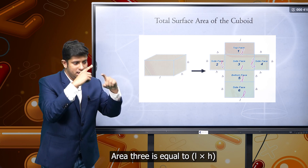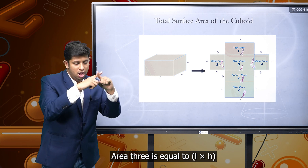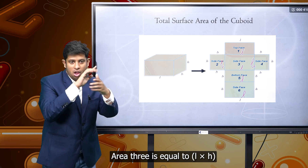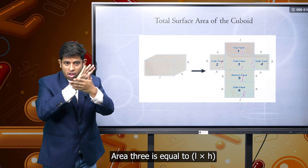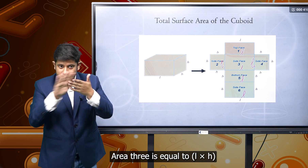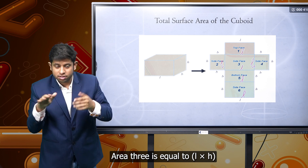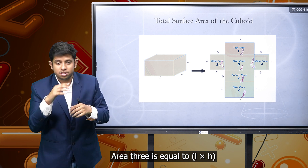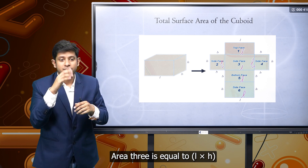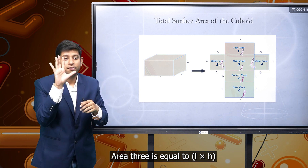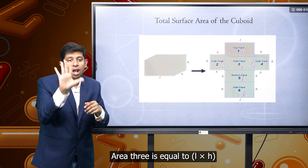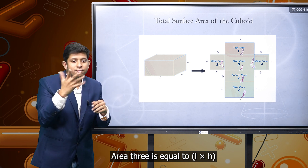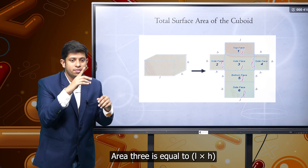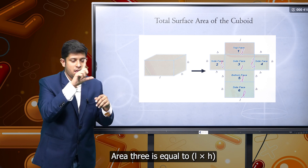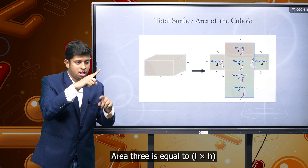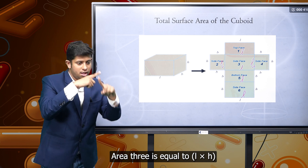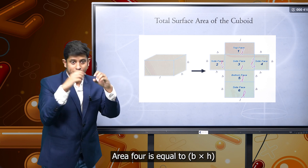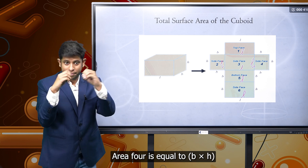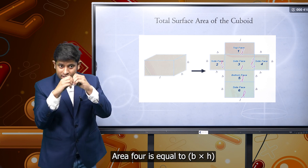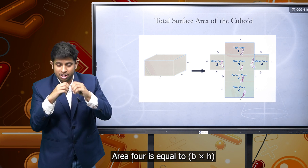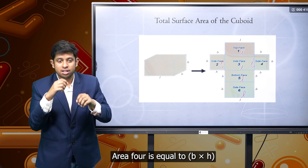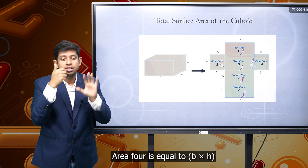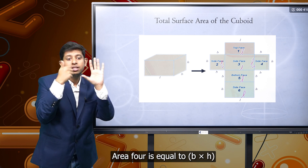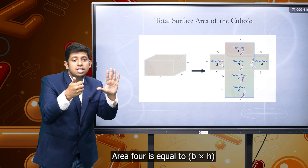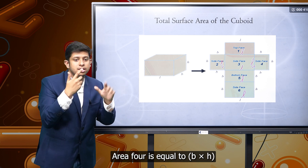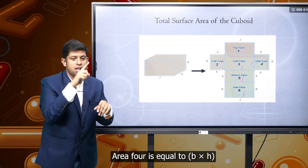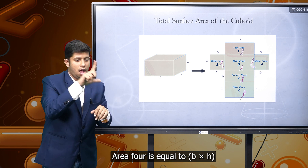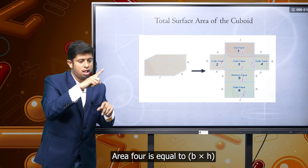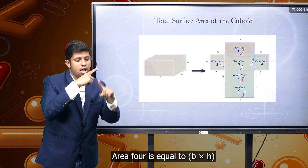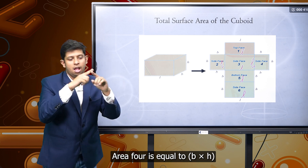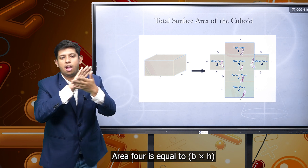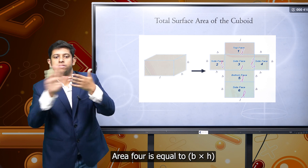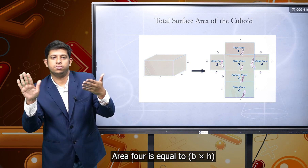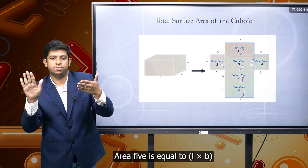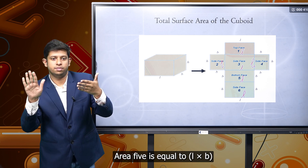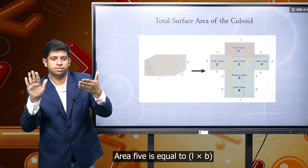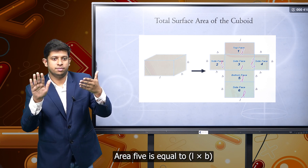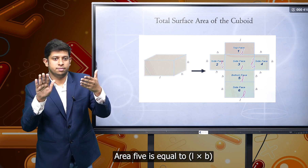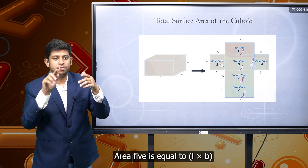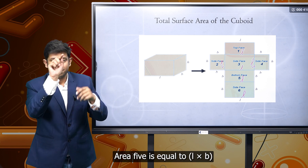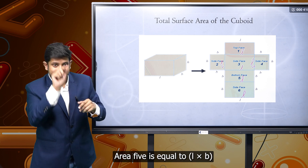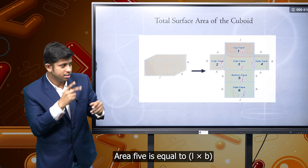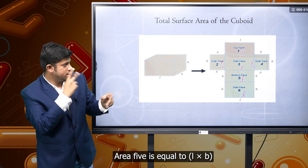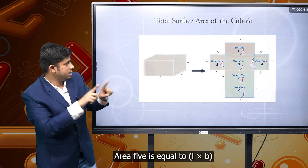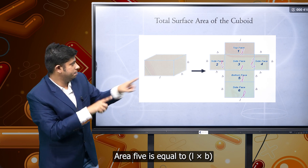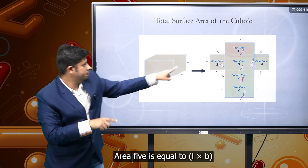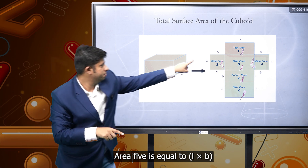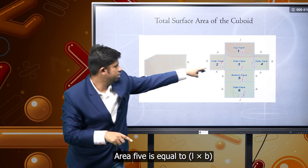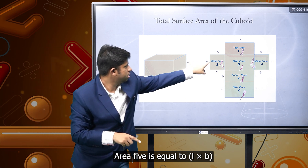3 is equal to L into H, area 4 is equal to B into H, area 5 is equal to L into B,